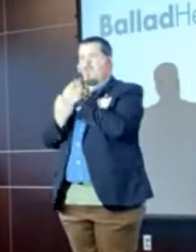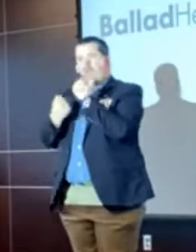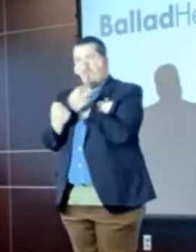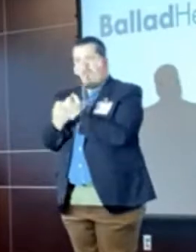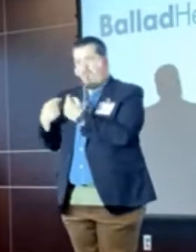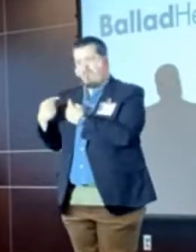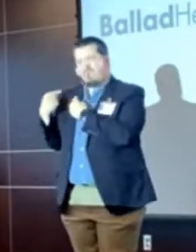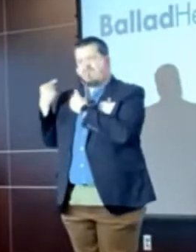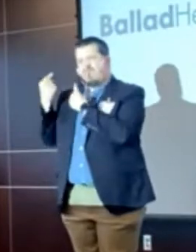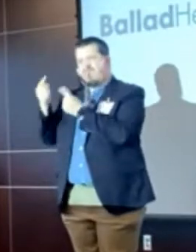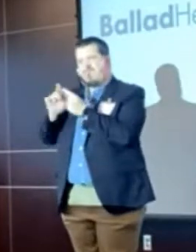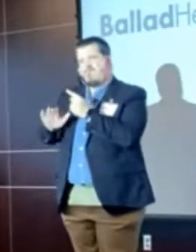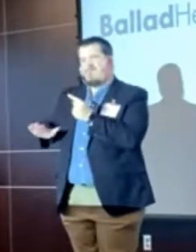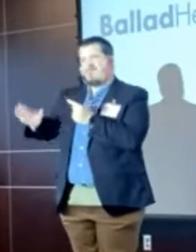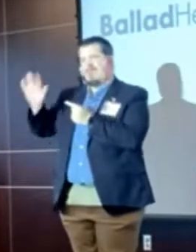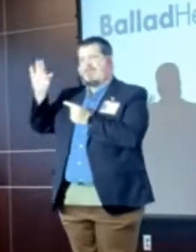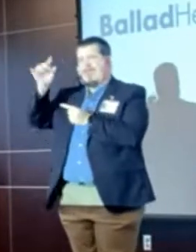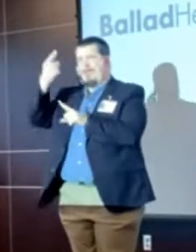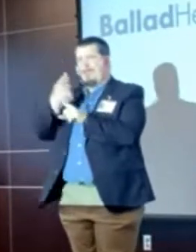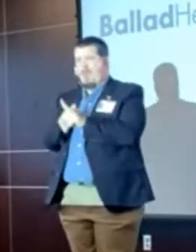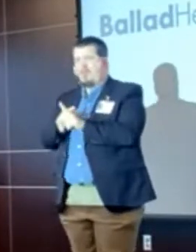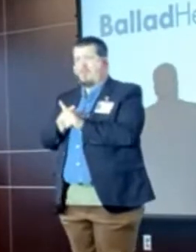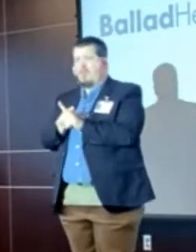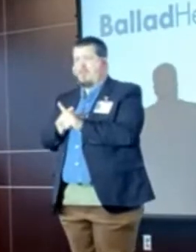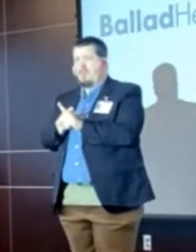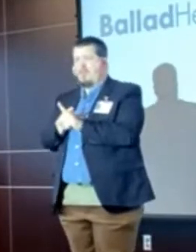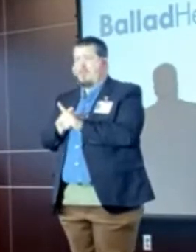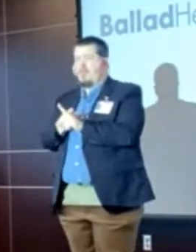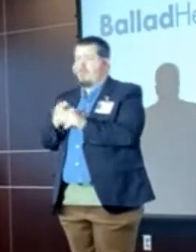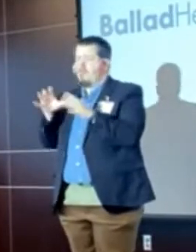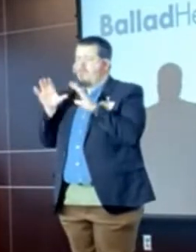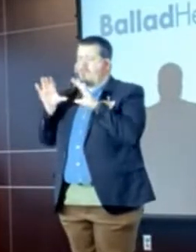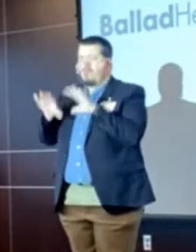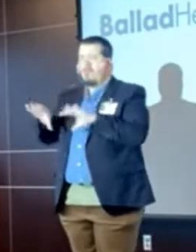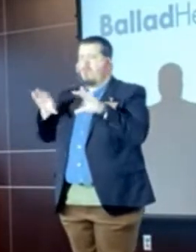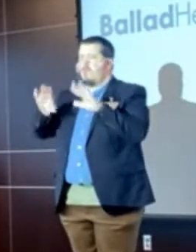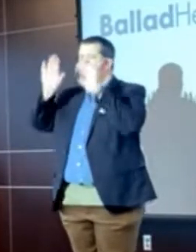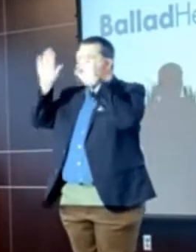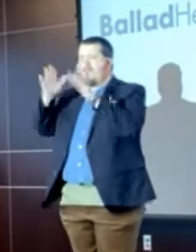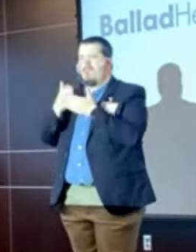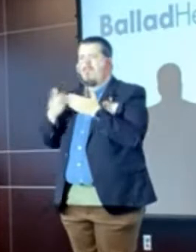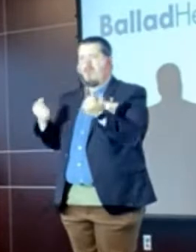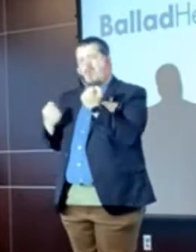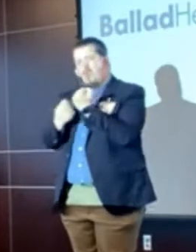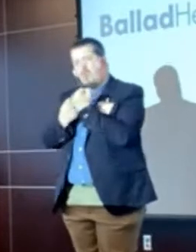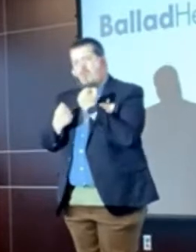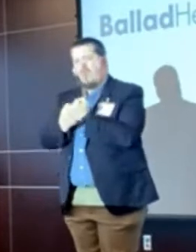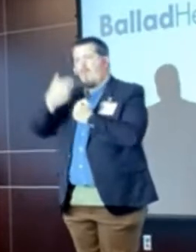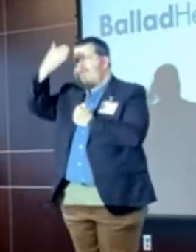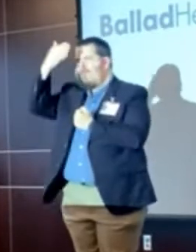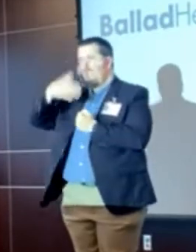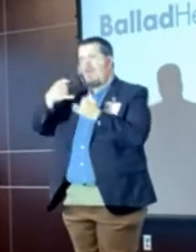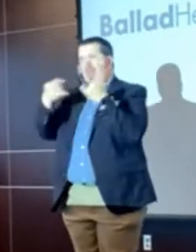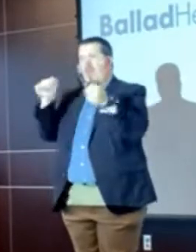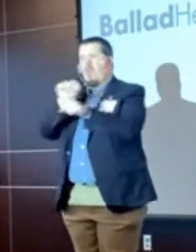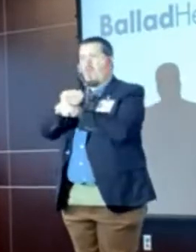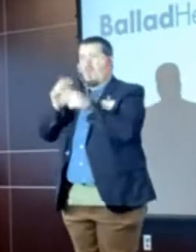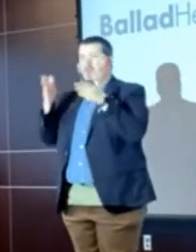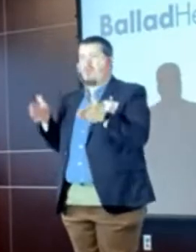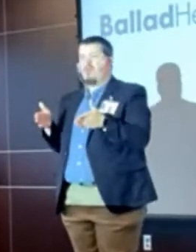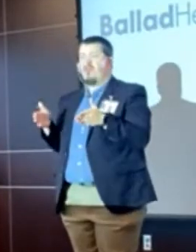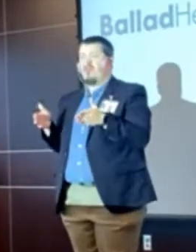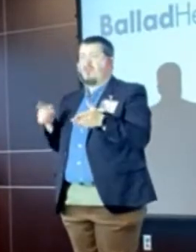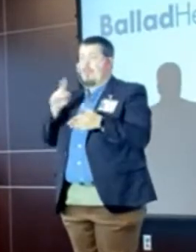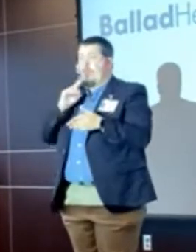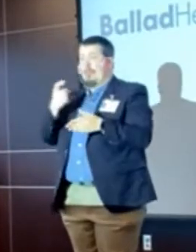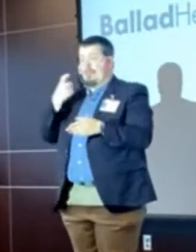supporters across the past 19 months and have done some amazing things to really support the frontline workers. They most